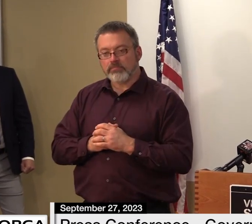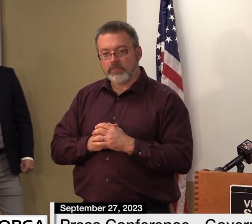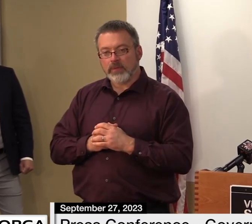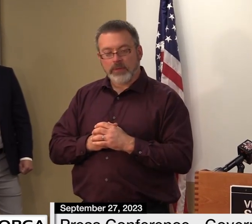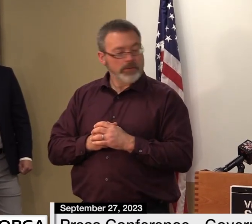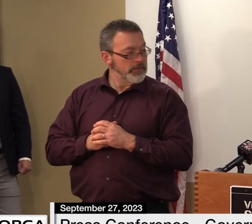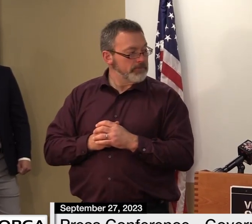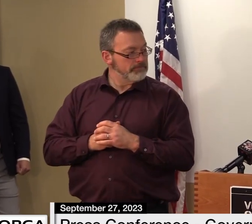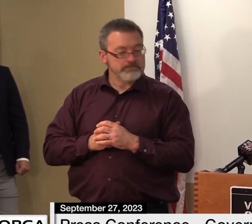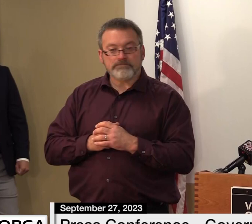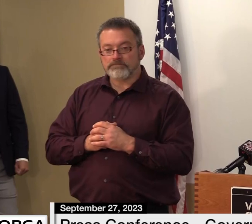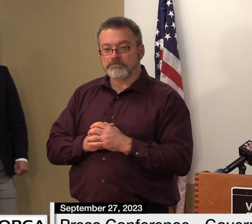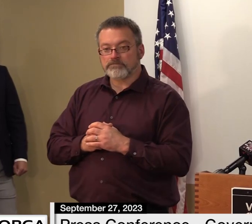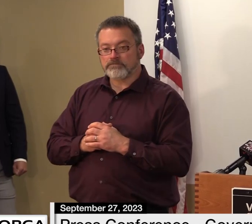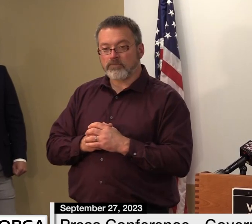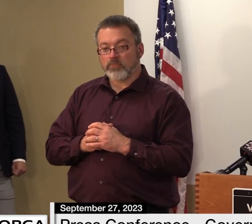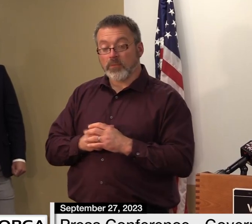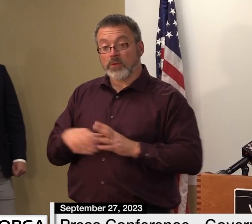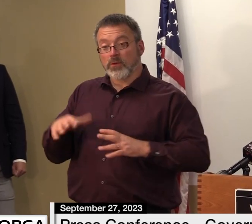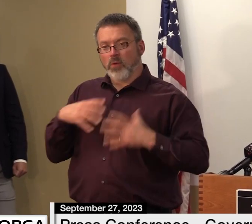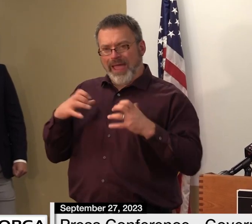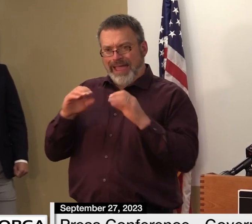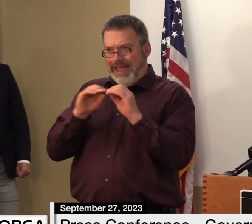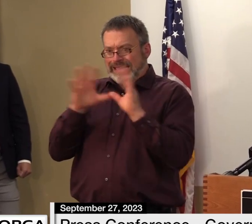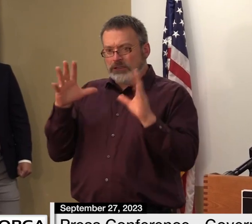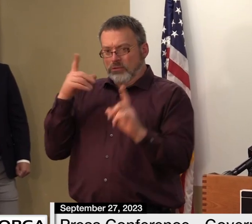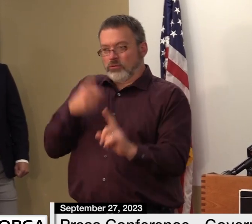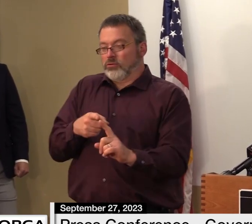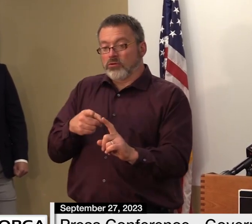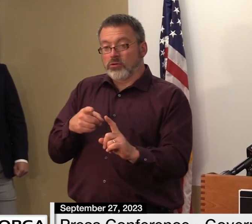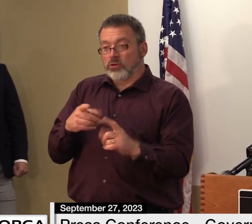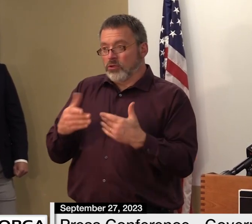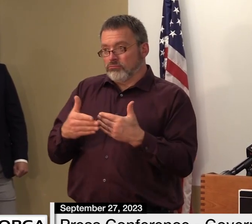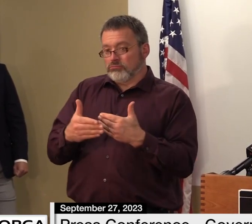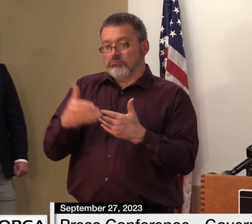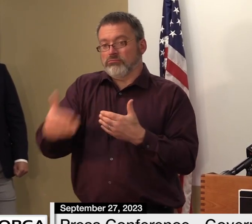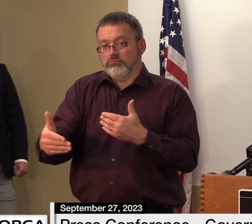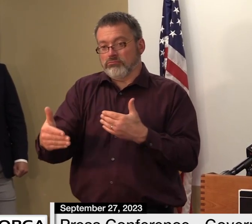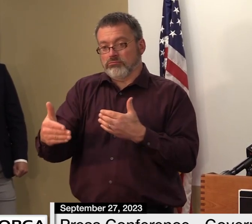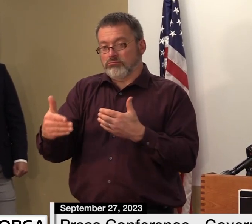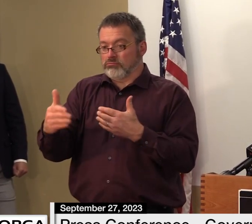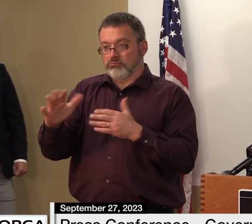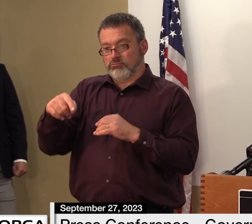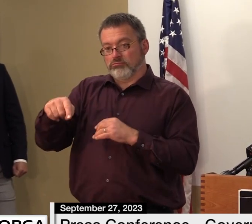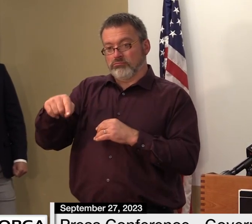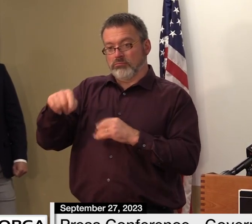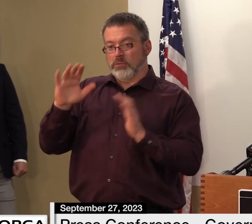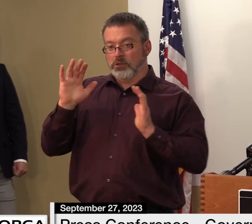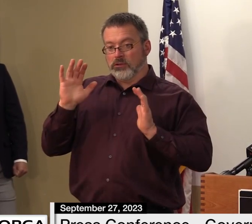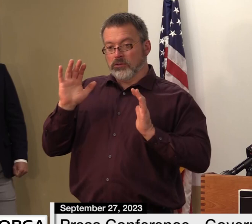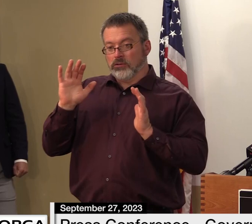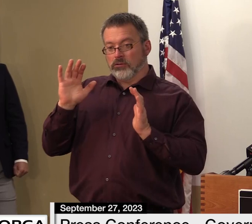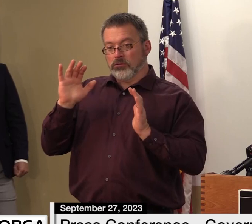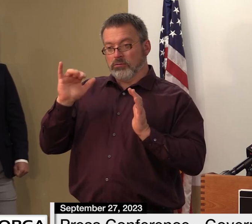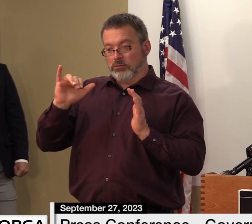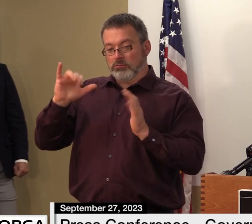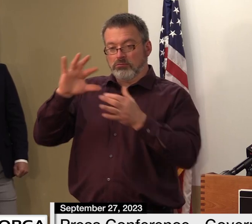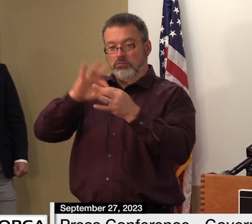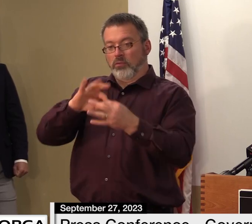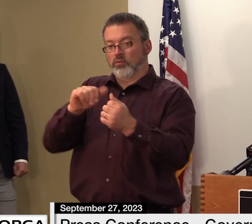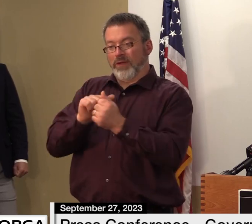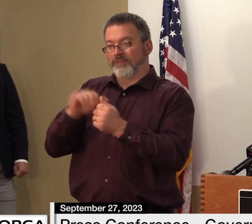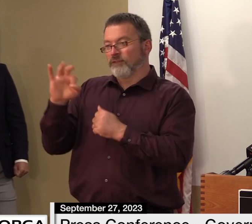And with the extension of the incident period, Franklin County's damages, which occurred on the